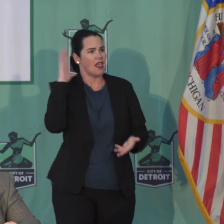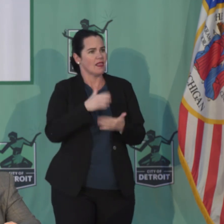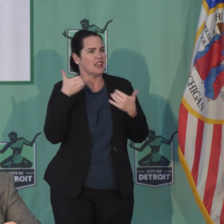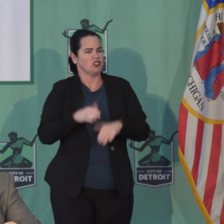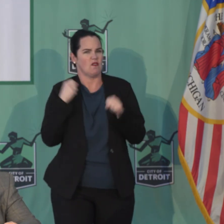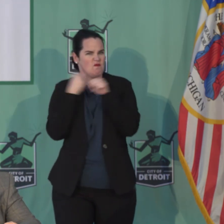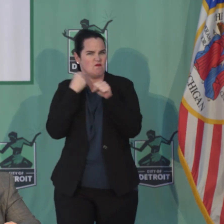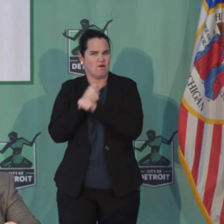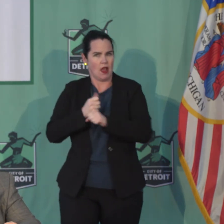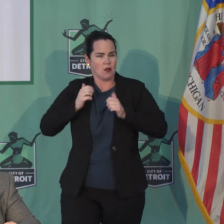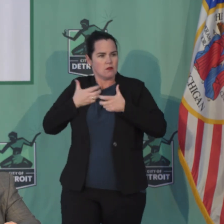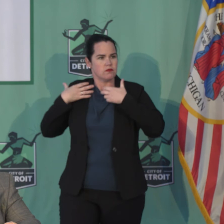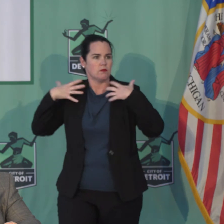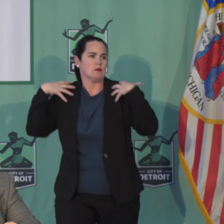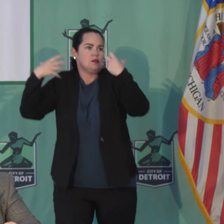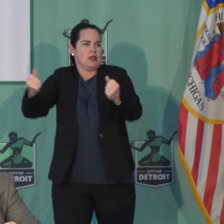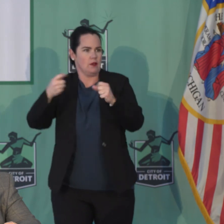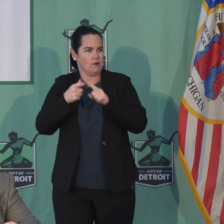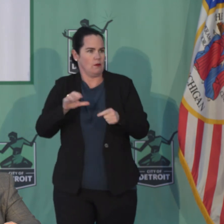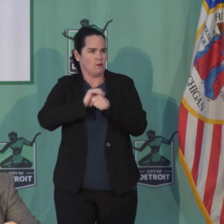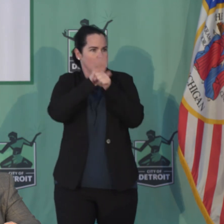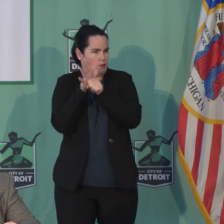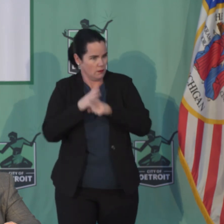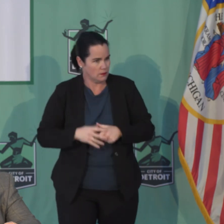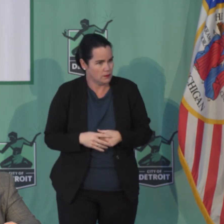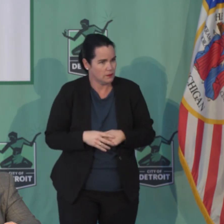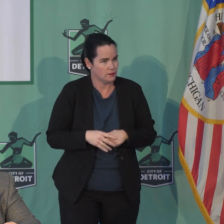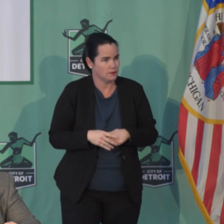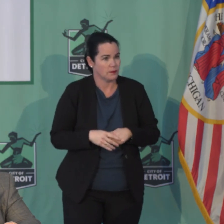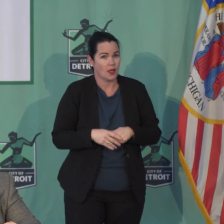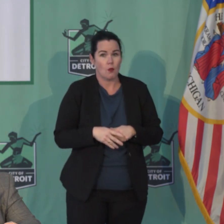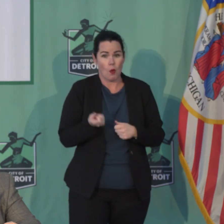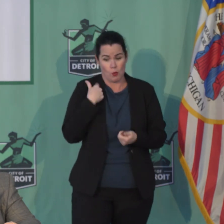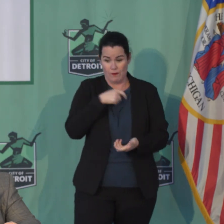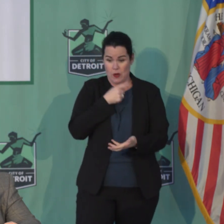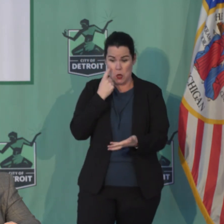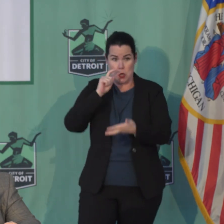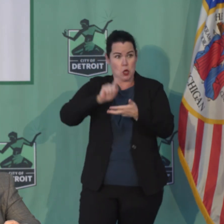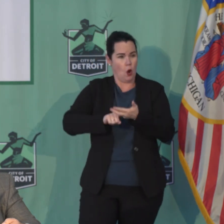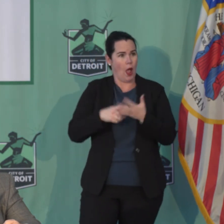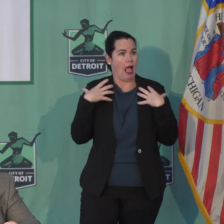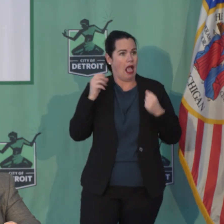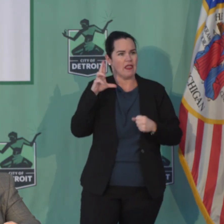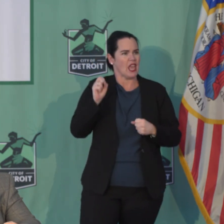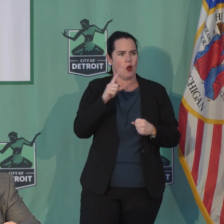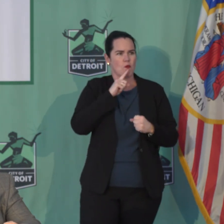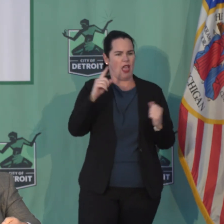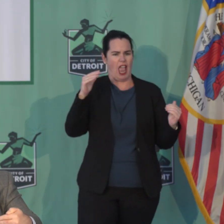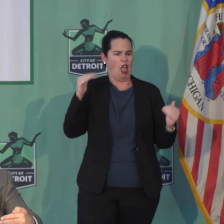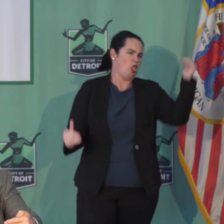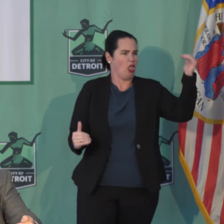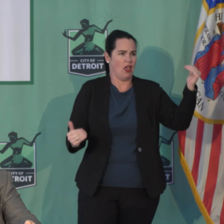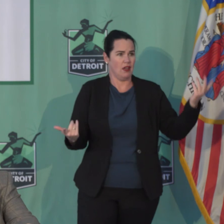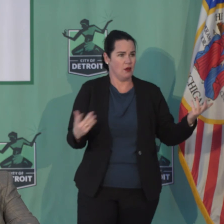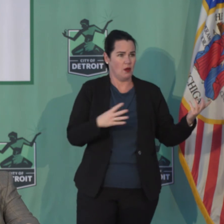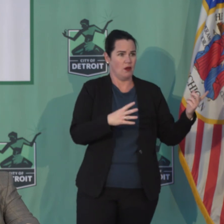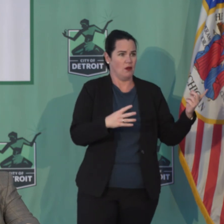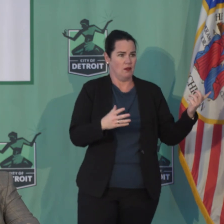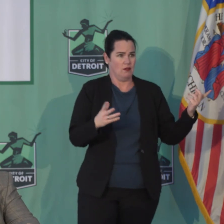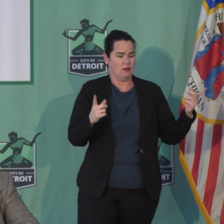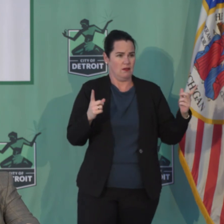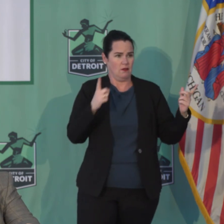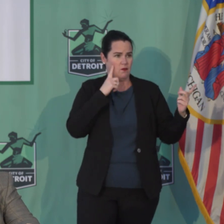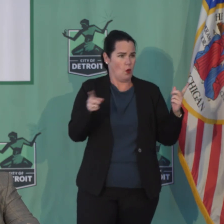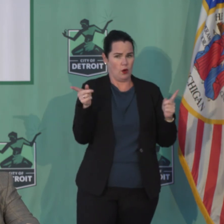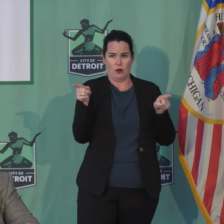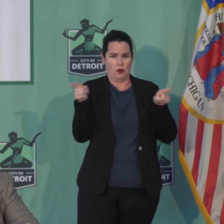the impact of health care in this country, which has been disparate between the black and white communities. When you add